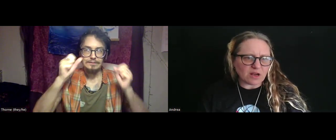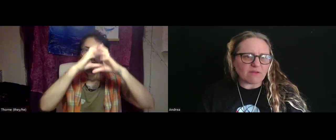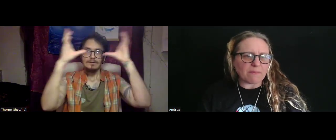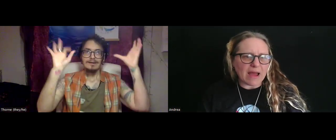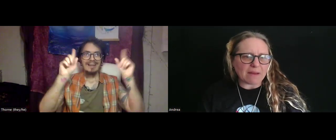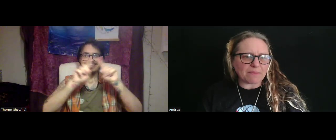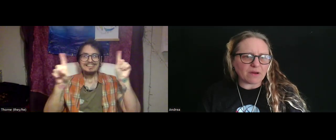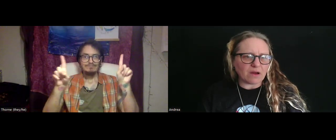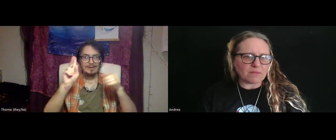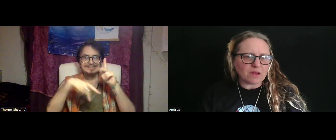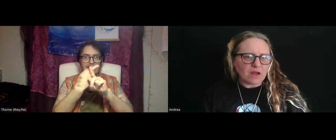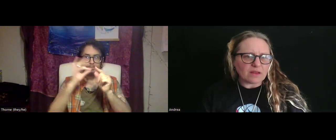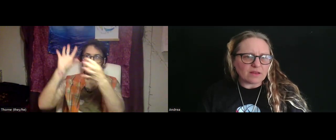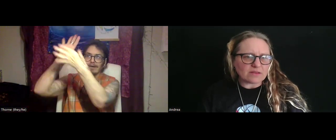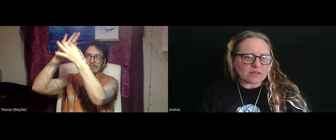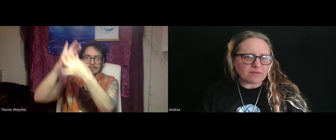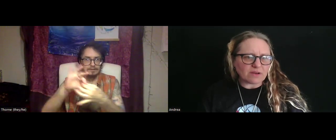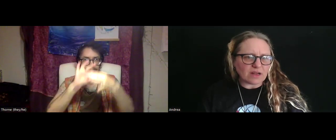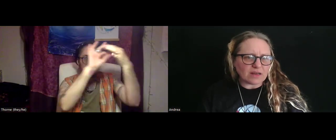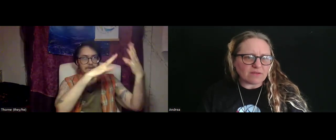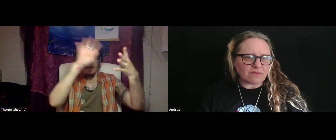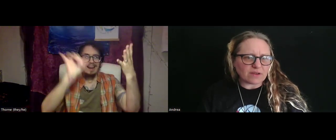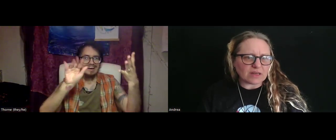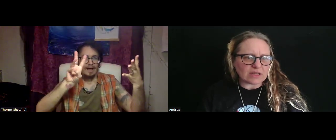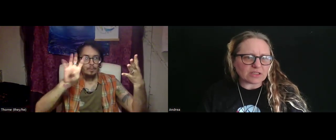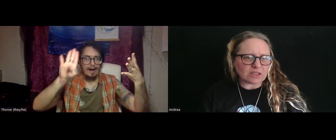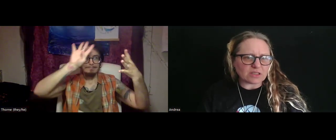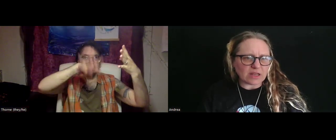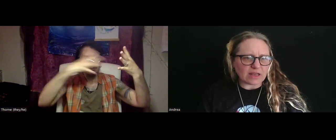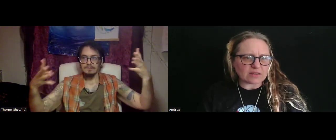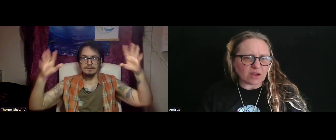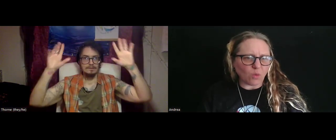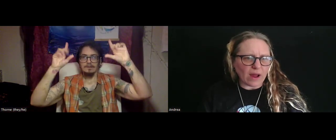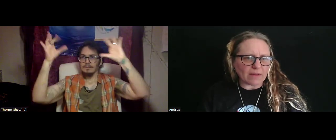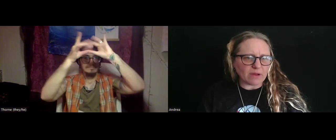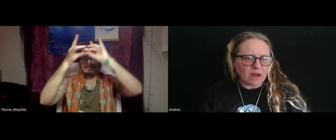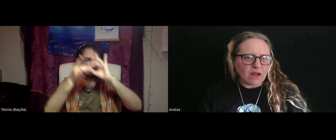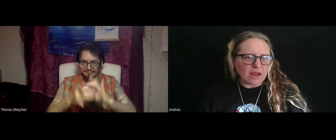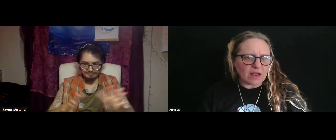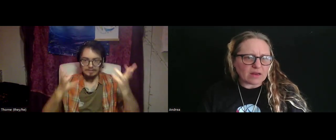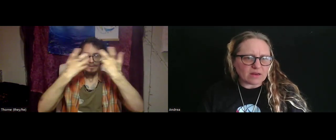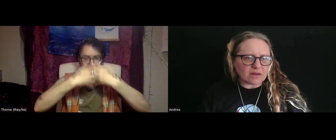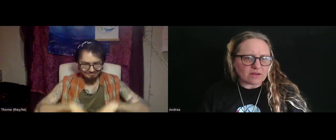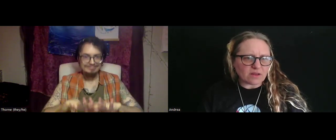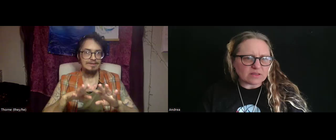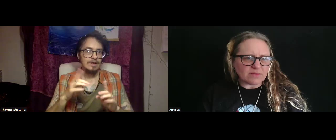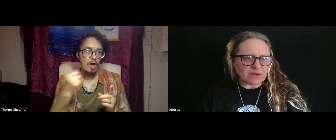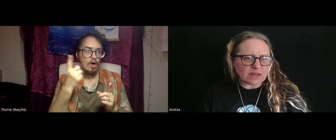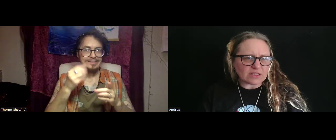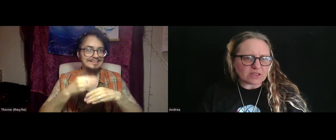a map. That's a different kind of connections, like it's like a web and there's all these different connections